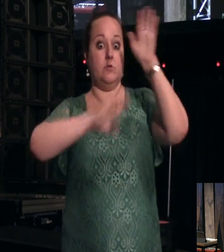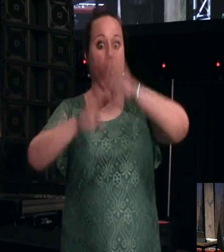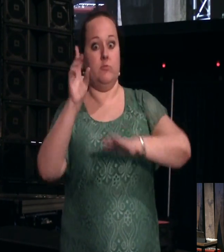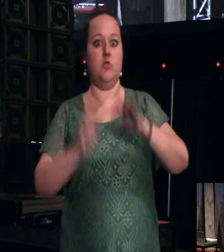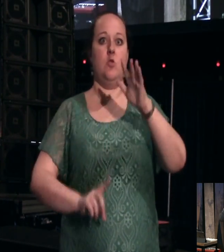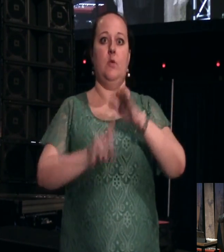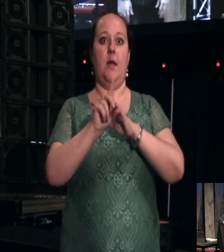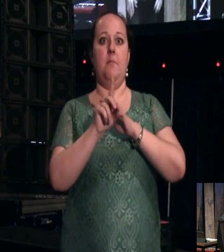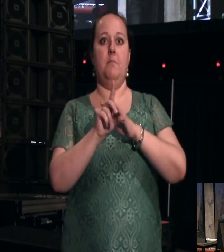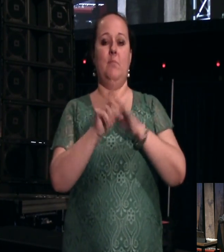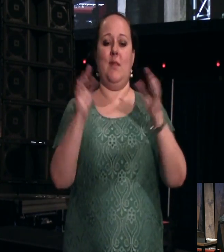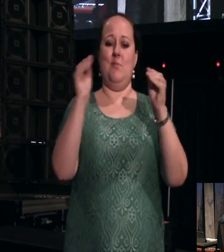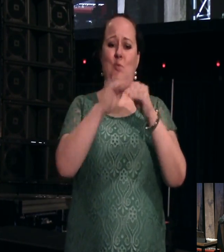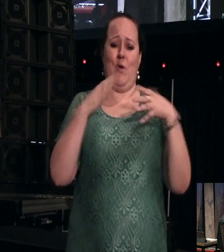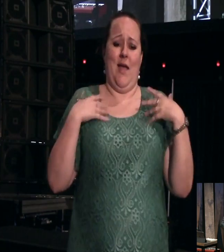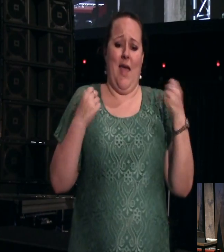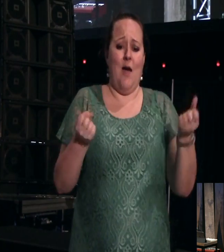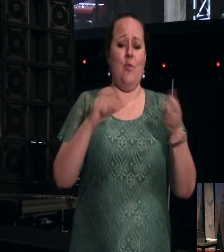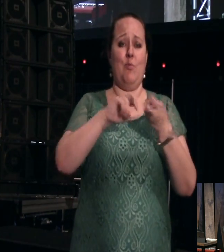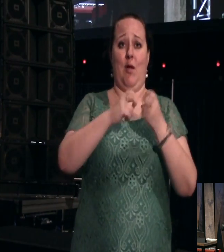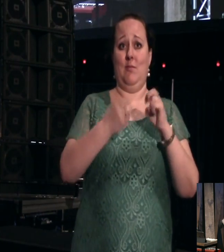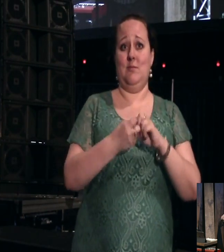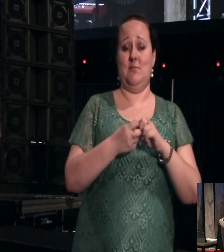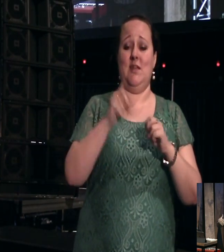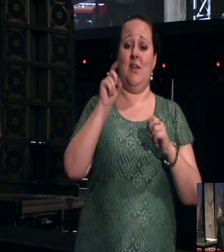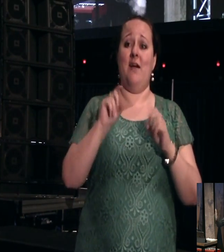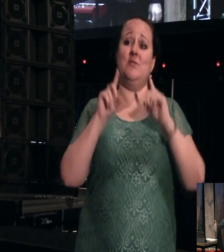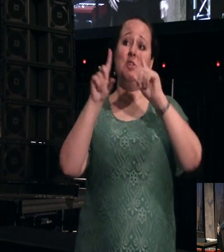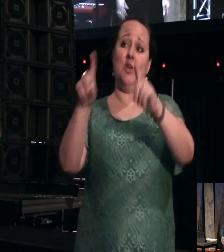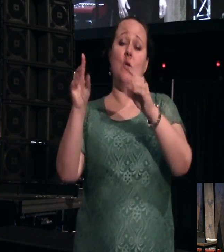and another cloudy day comes. You have more